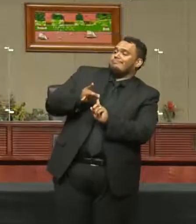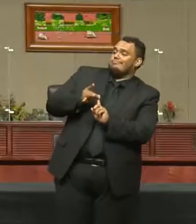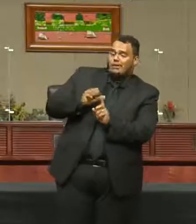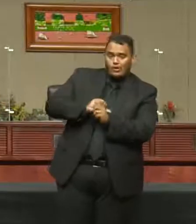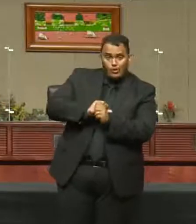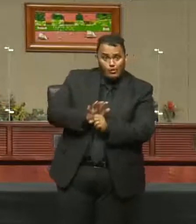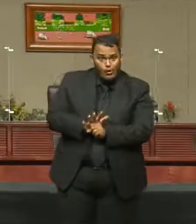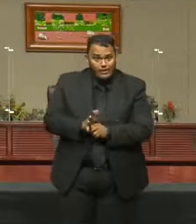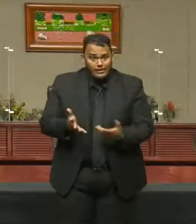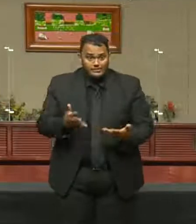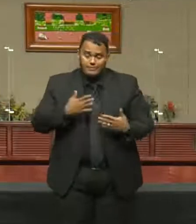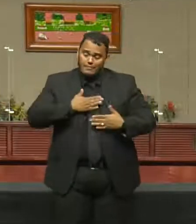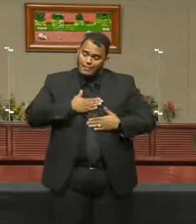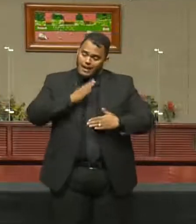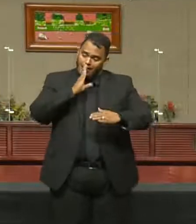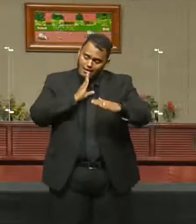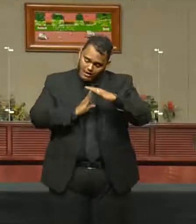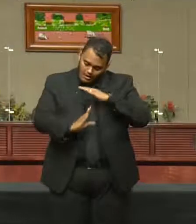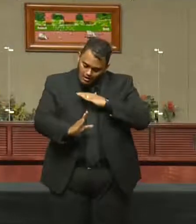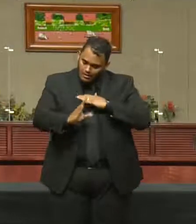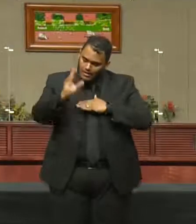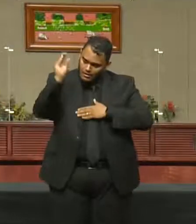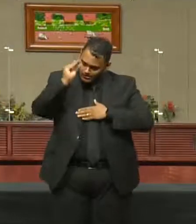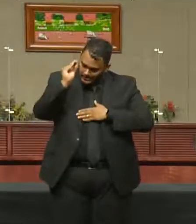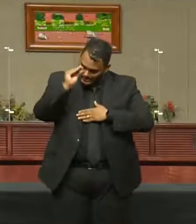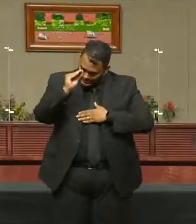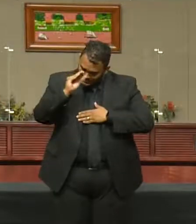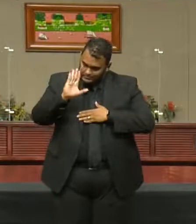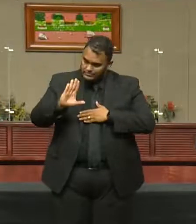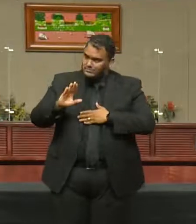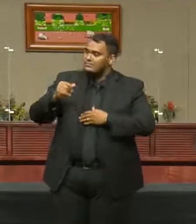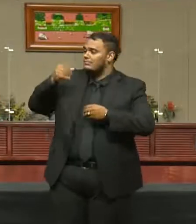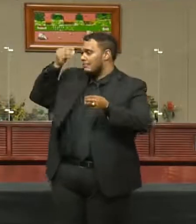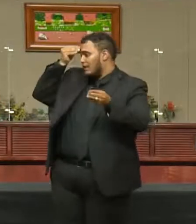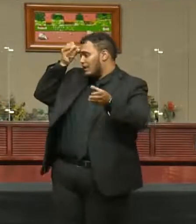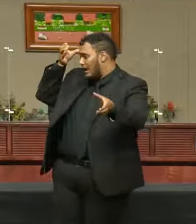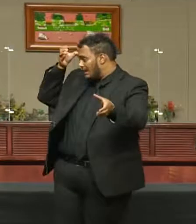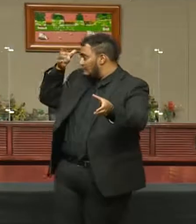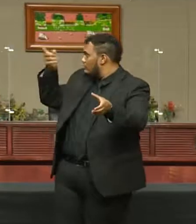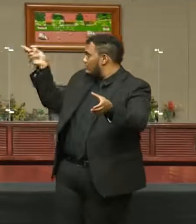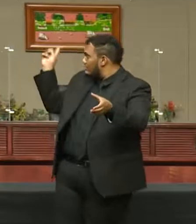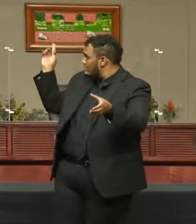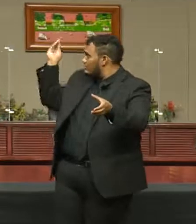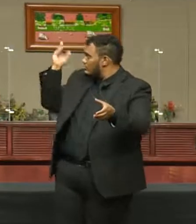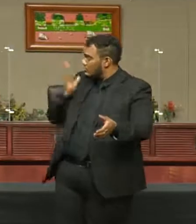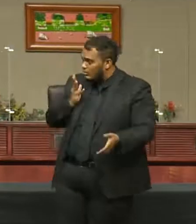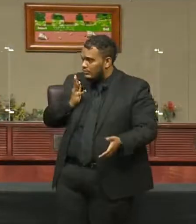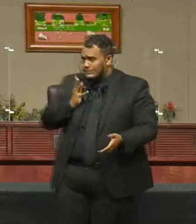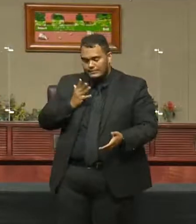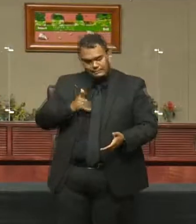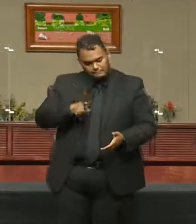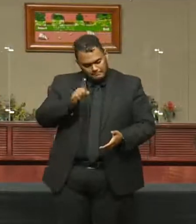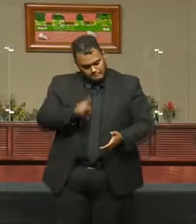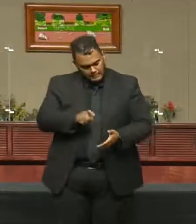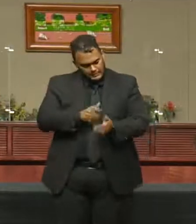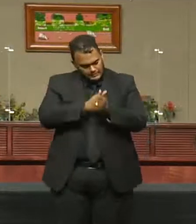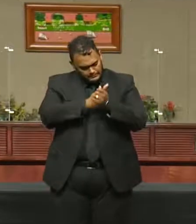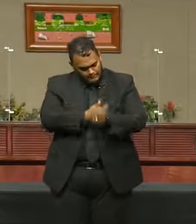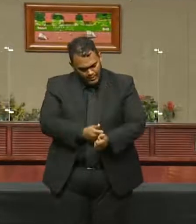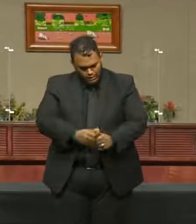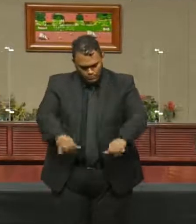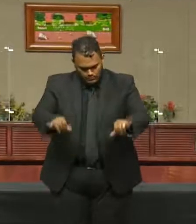with advice from the experts, to really do something other than what we have been doing at this